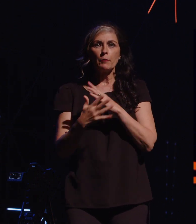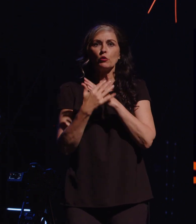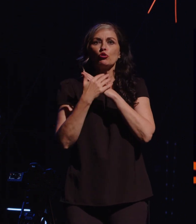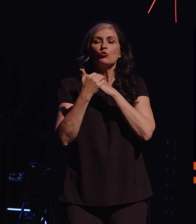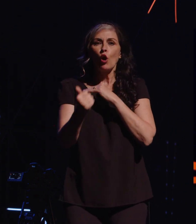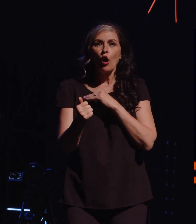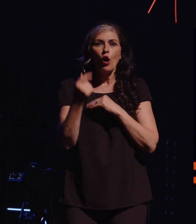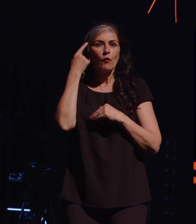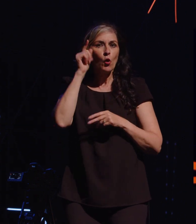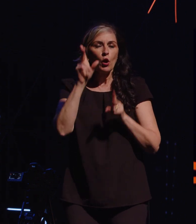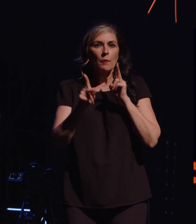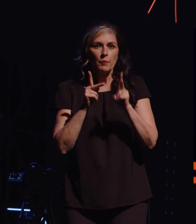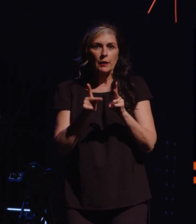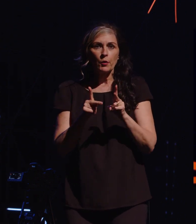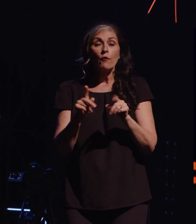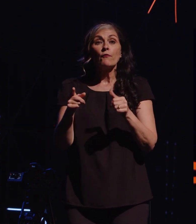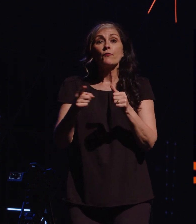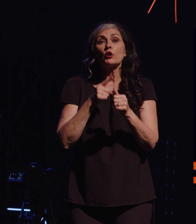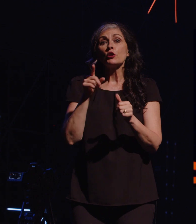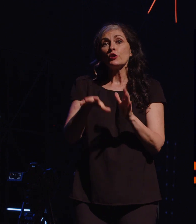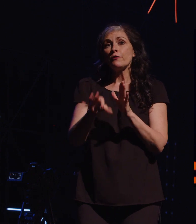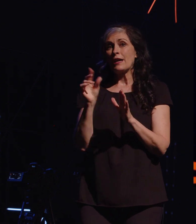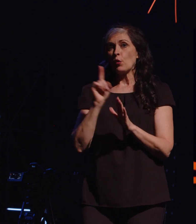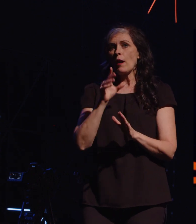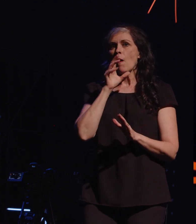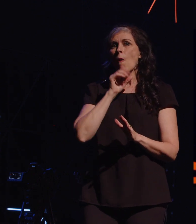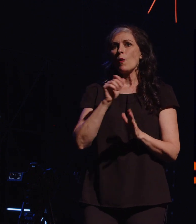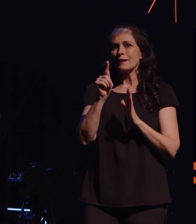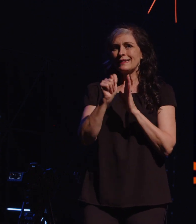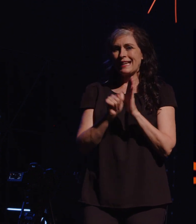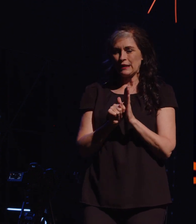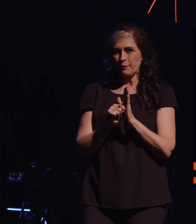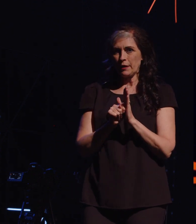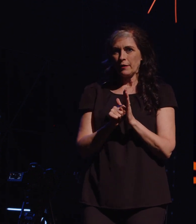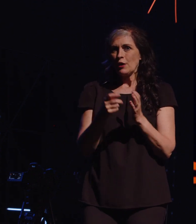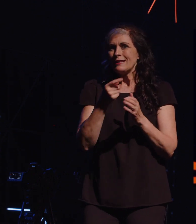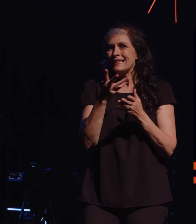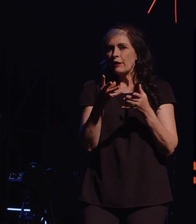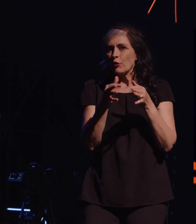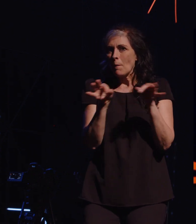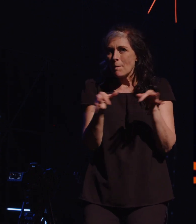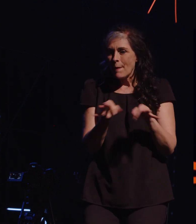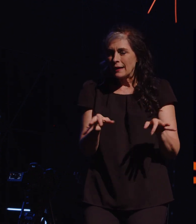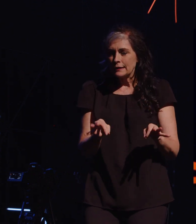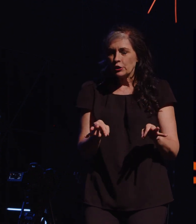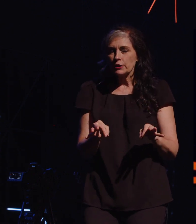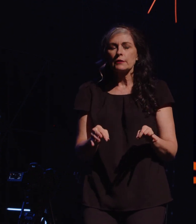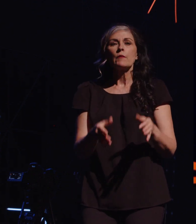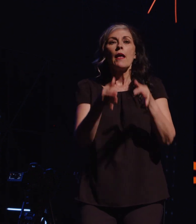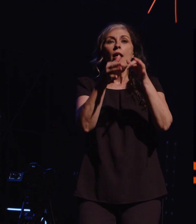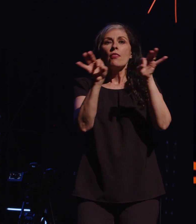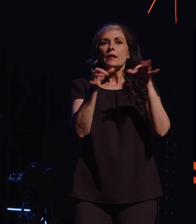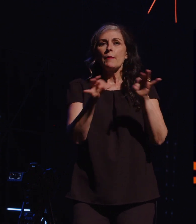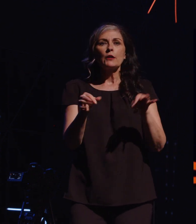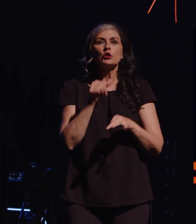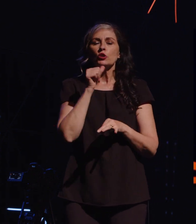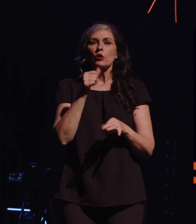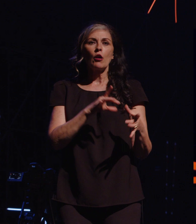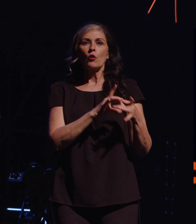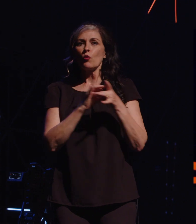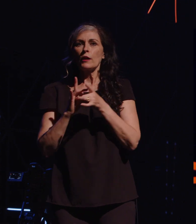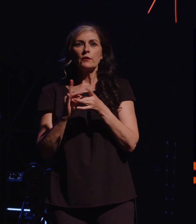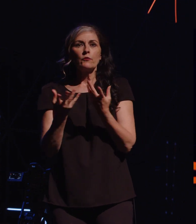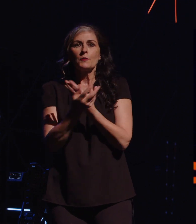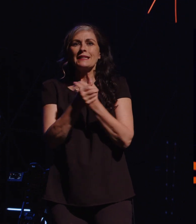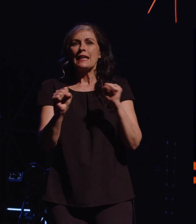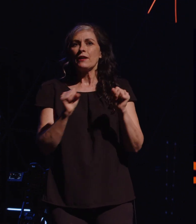people, it was first found in the Old Testament. There's actually multiple passages on this. And all these passages don't have to do with rescuing